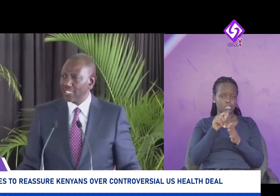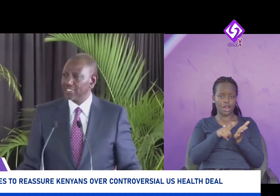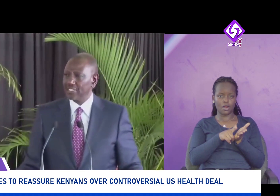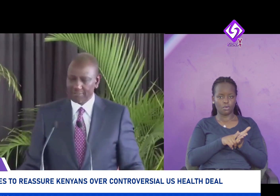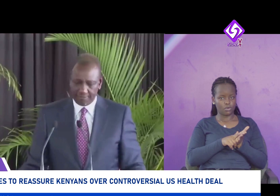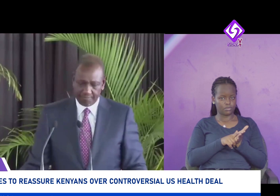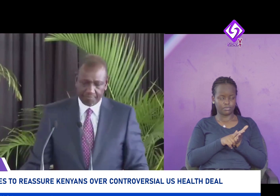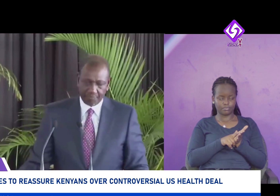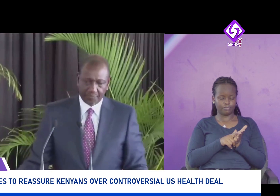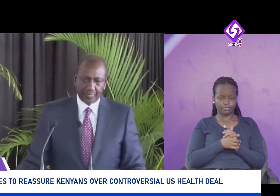facility.